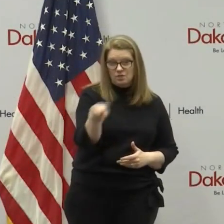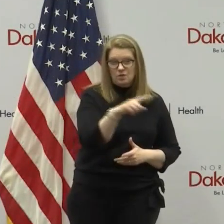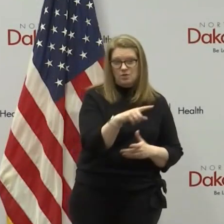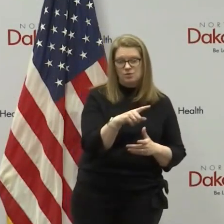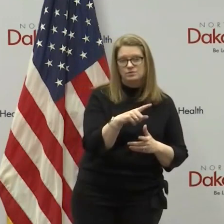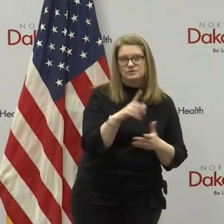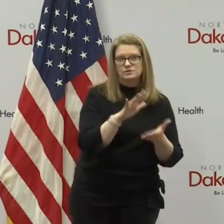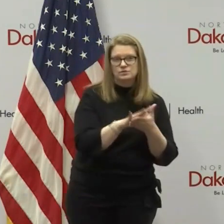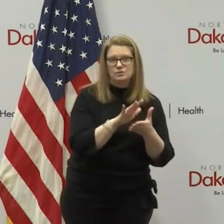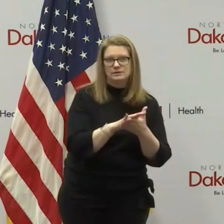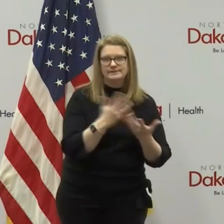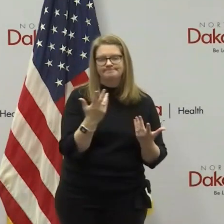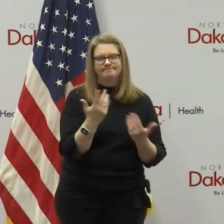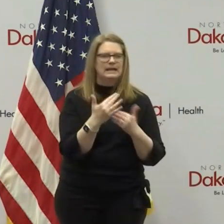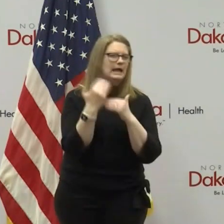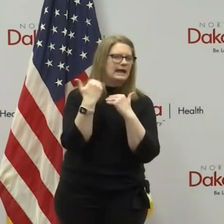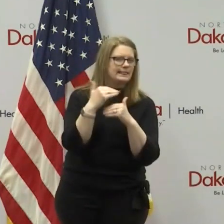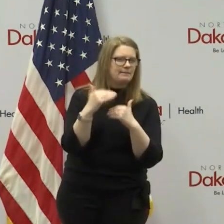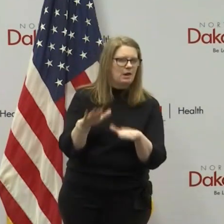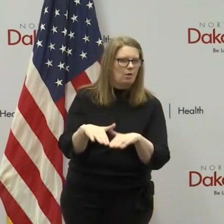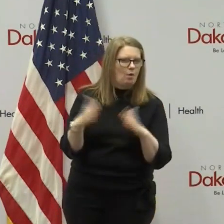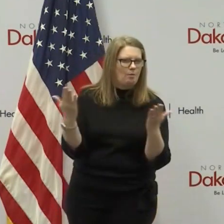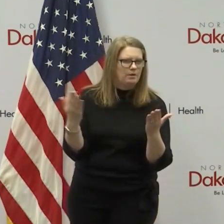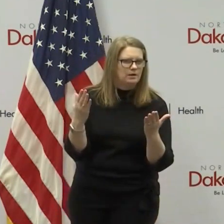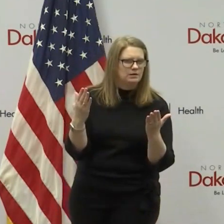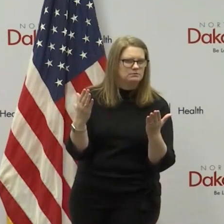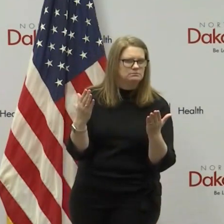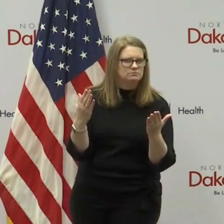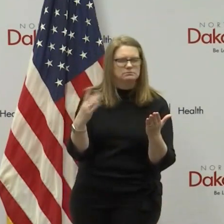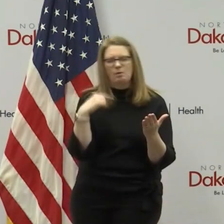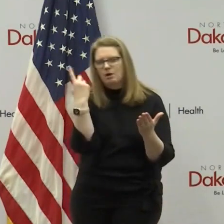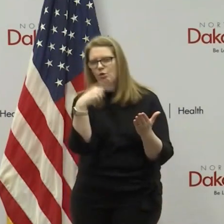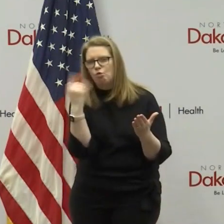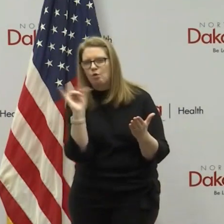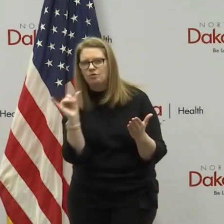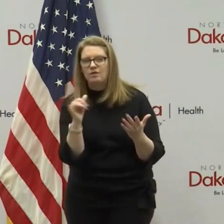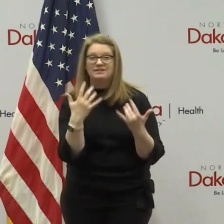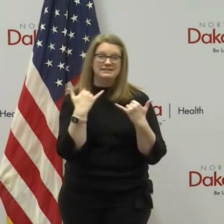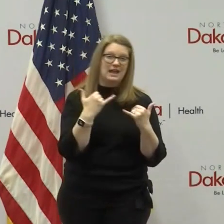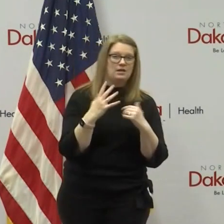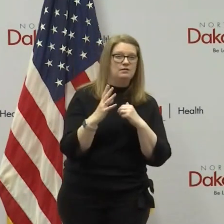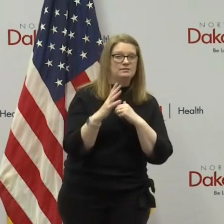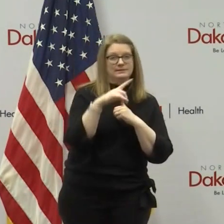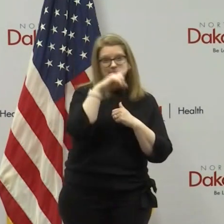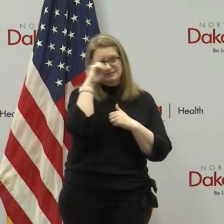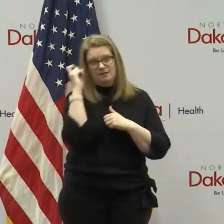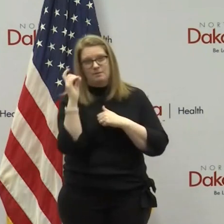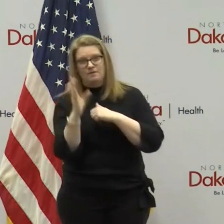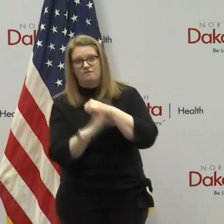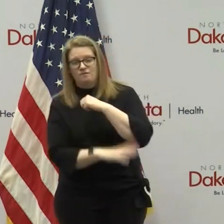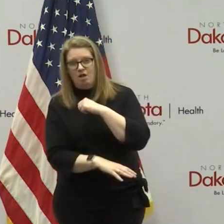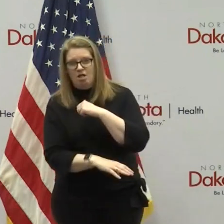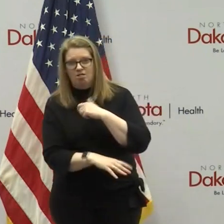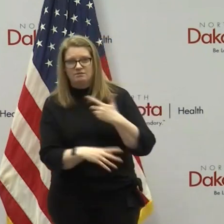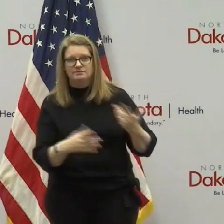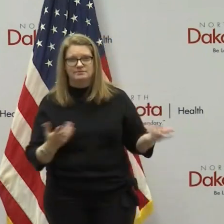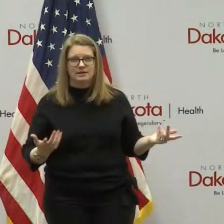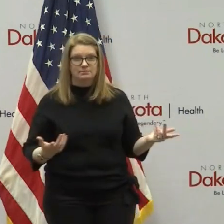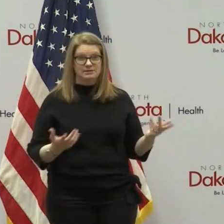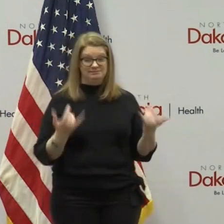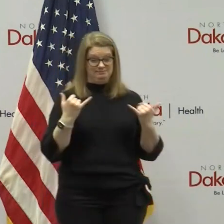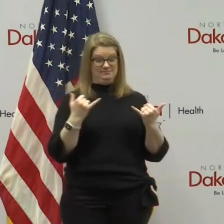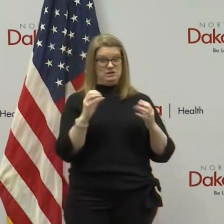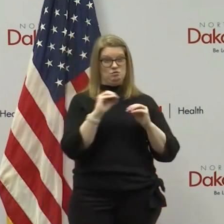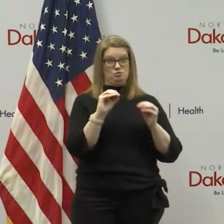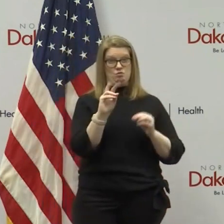have a return of some form of this next fall, and we want to be able, whether that's now, this summer, next fall, because it's very likely without a vaccine